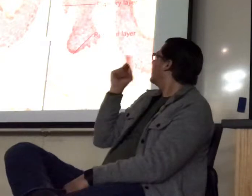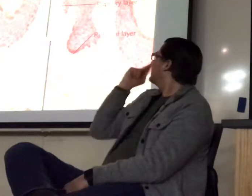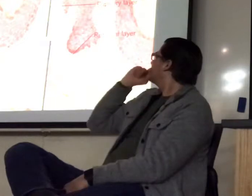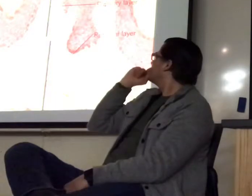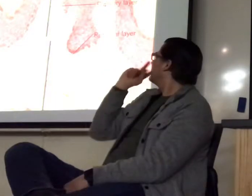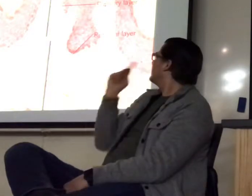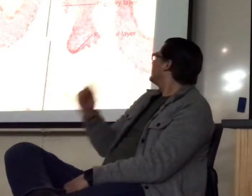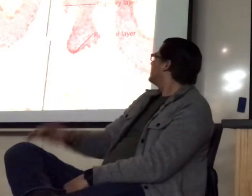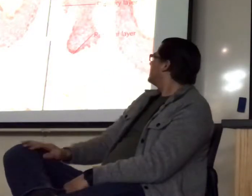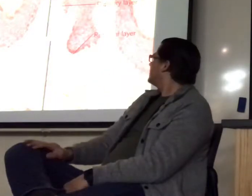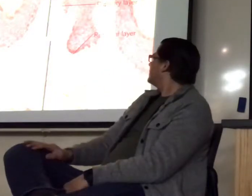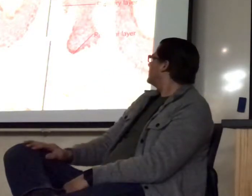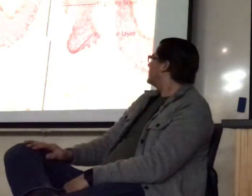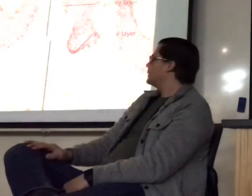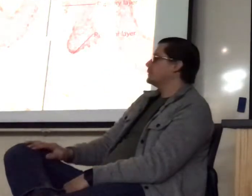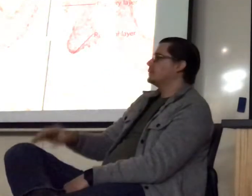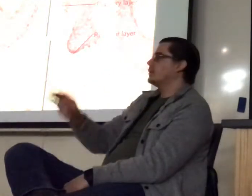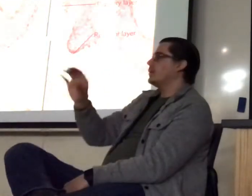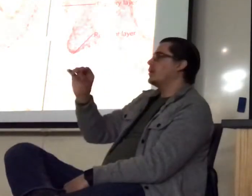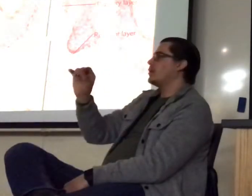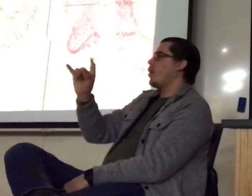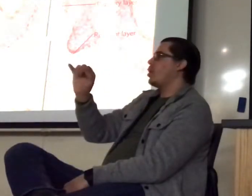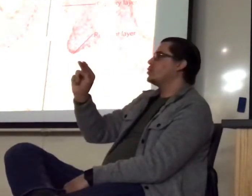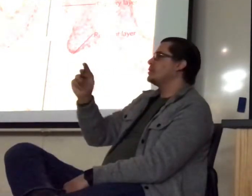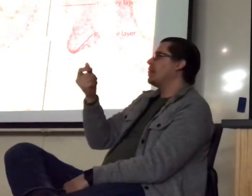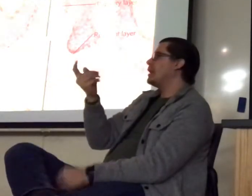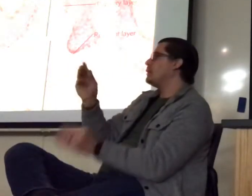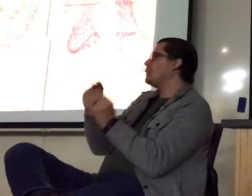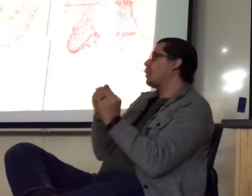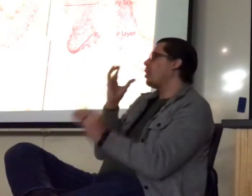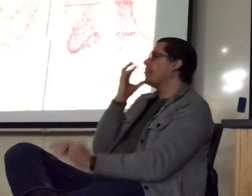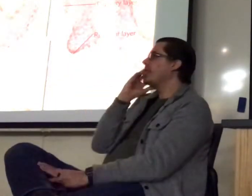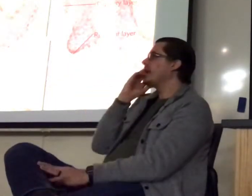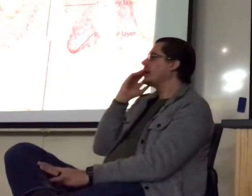that the reticular layer, the bundles of collagen are a little thicker.